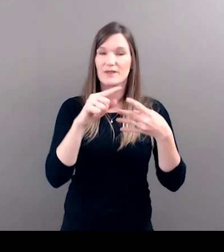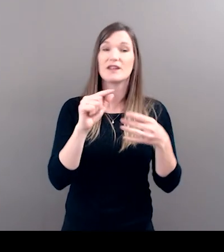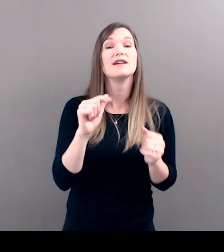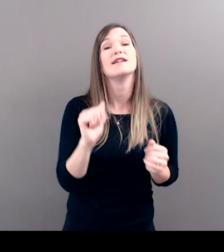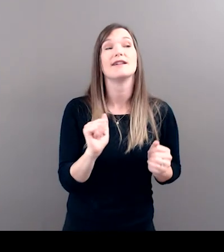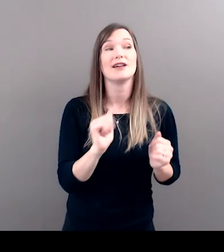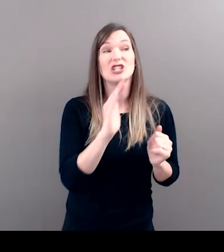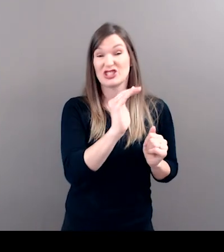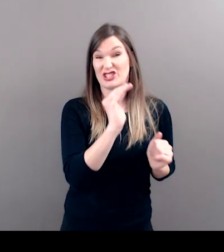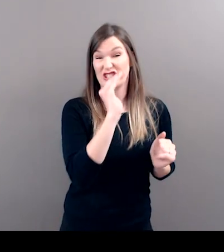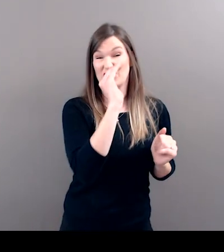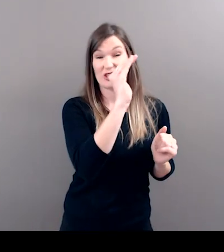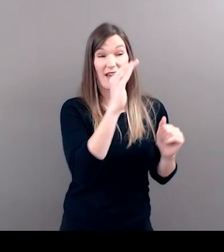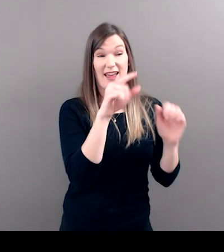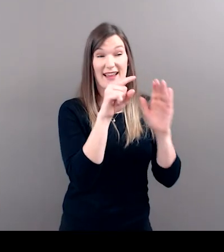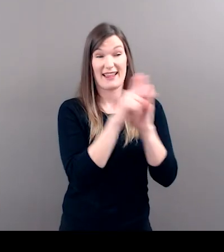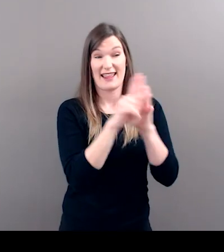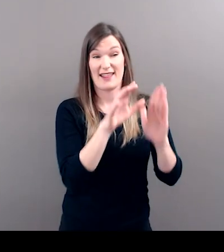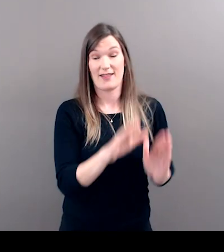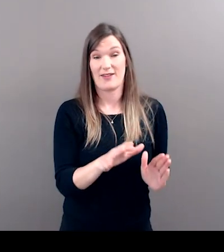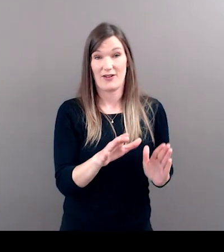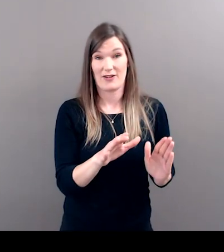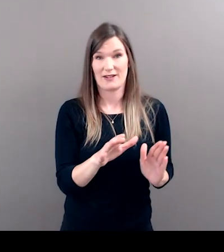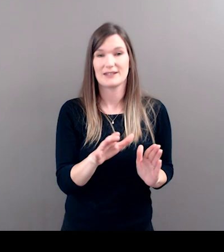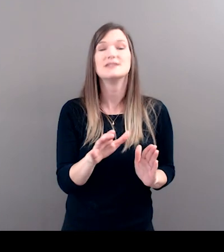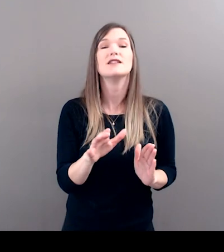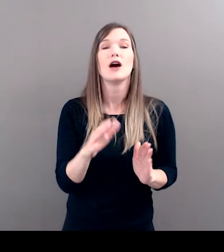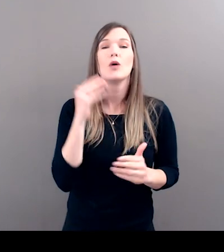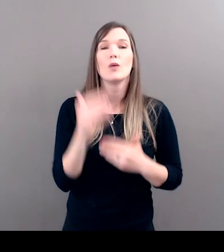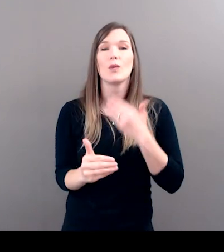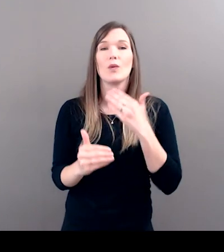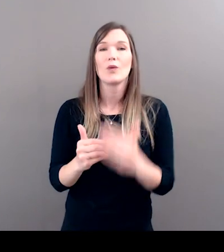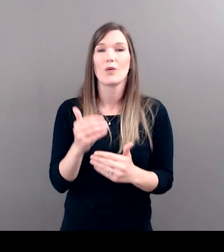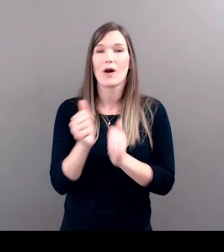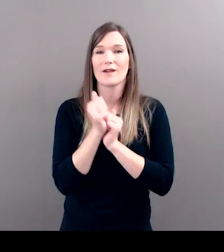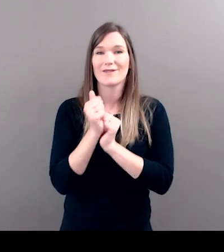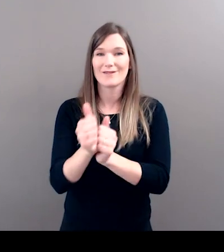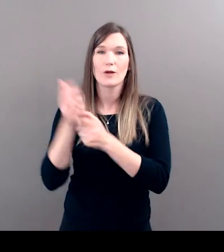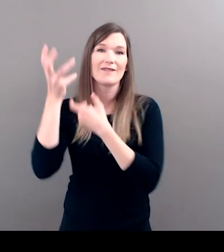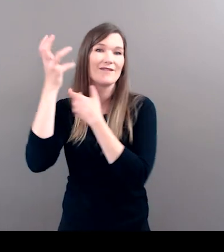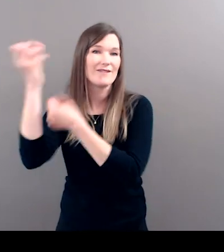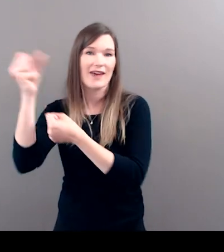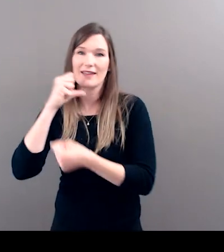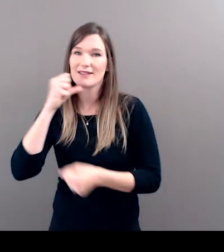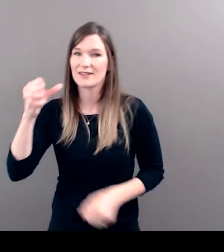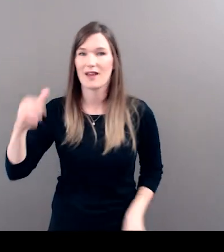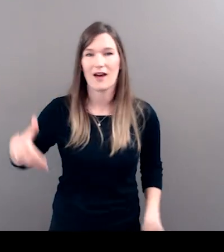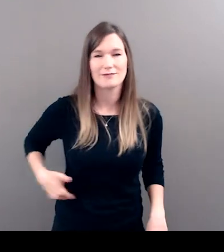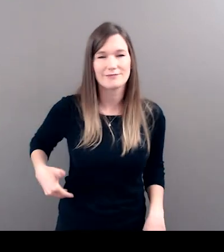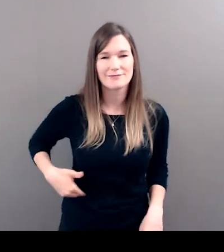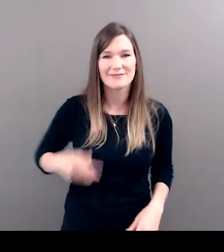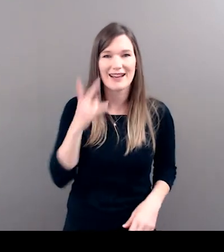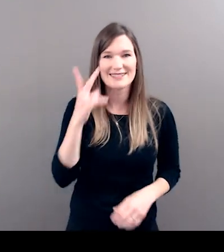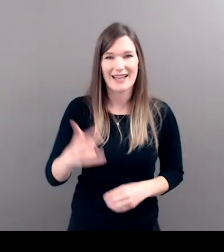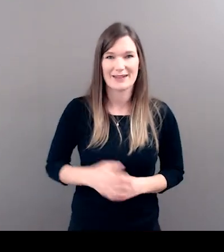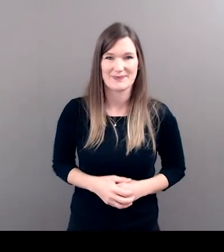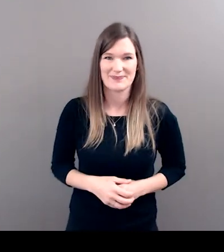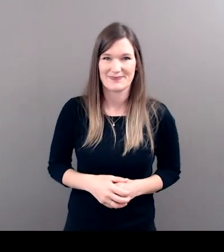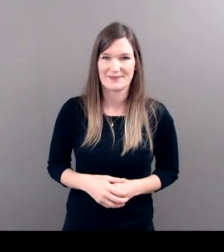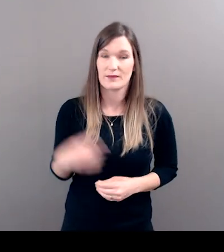giant killers walk by faith, not by sight. We are three-dimensional people. We have a